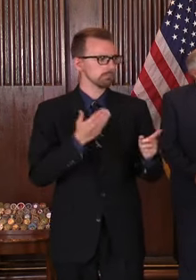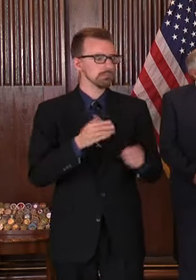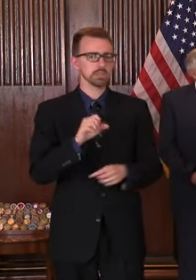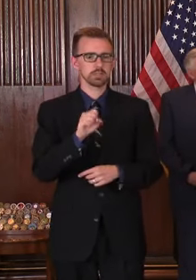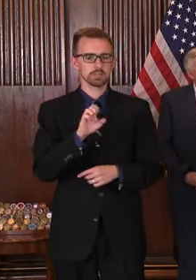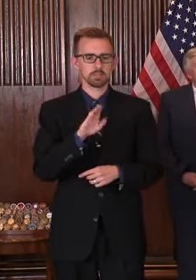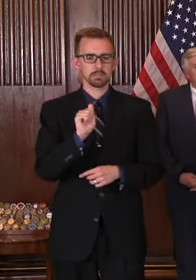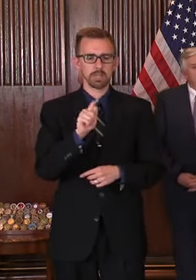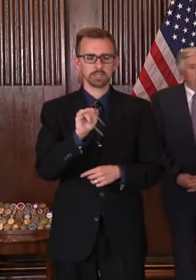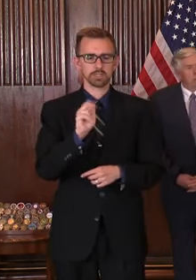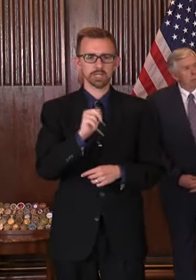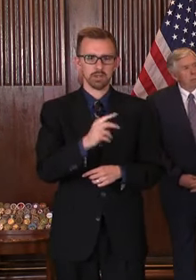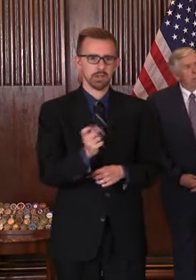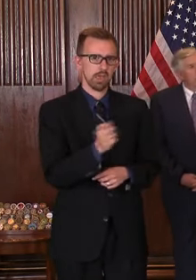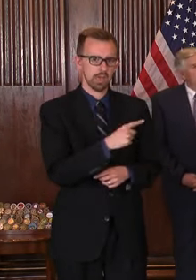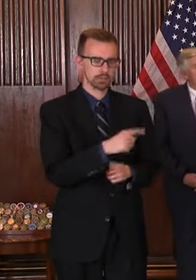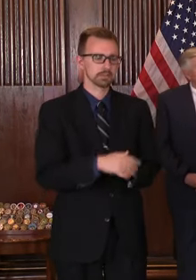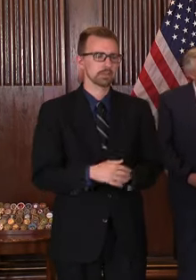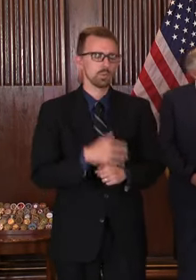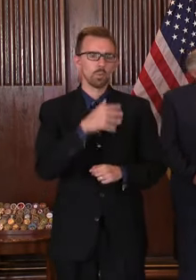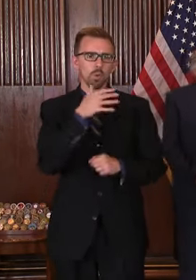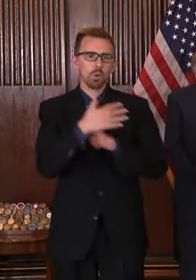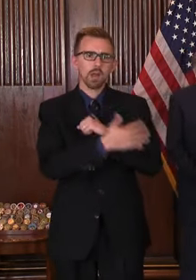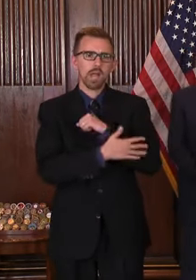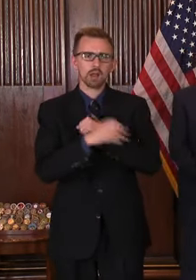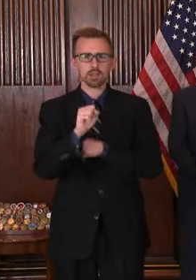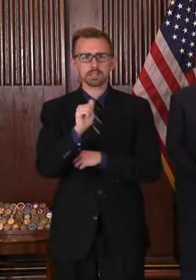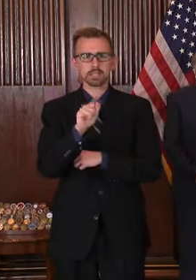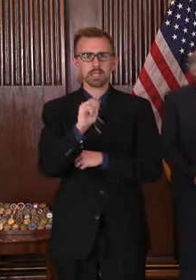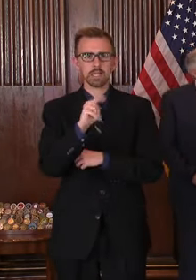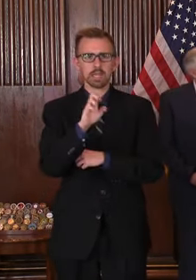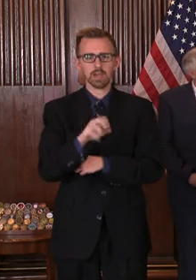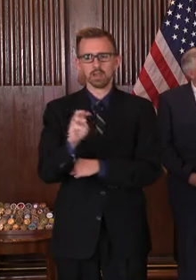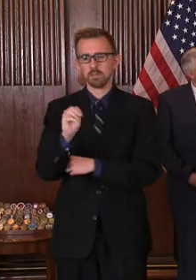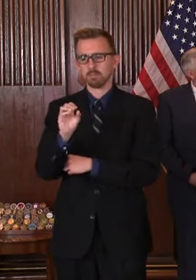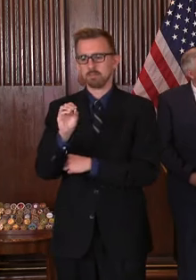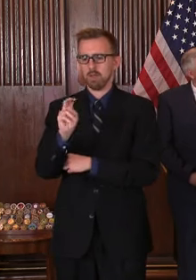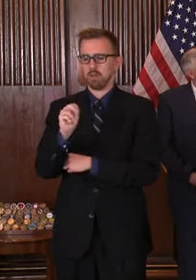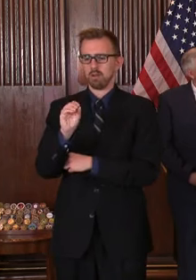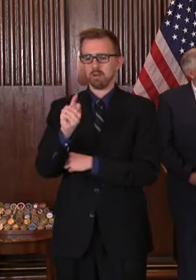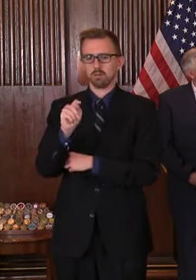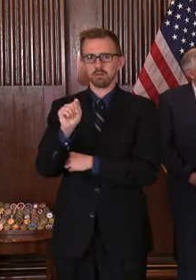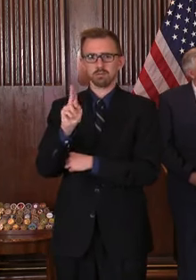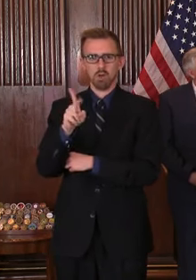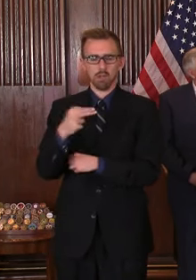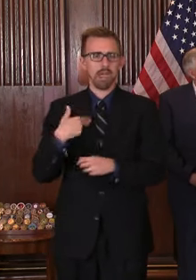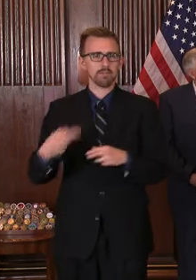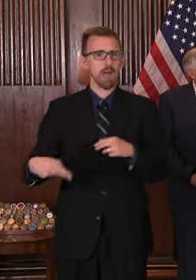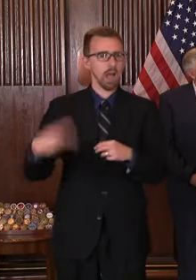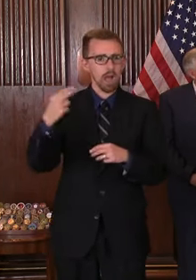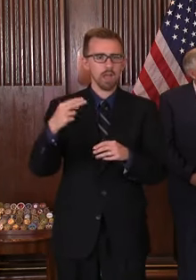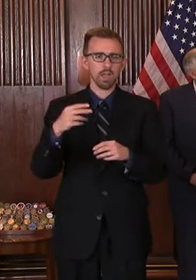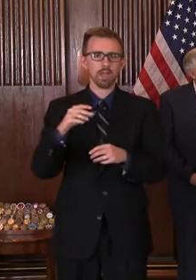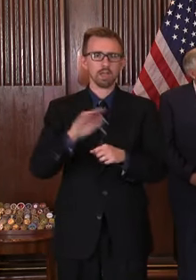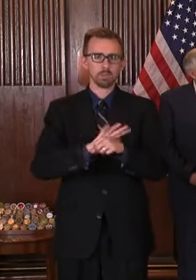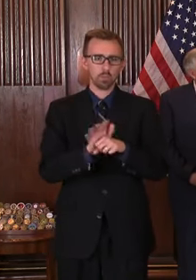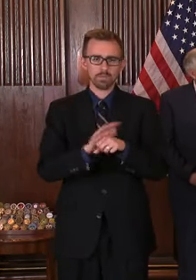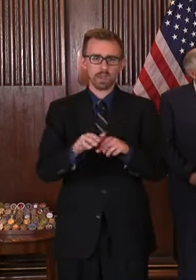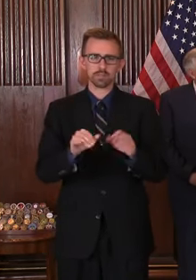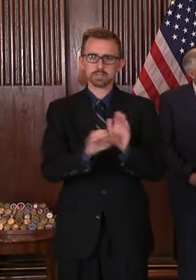Sebastian. He asked, rural counties such as Saline and Montauk now have some of the highest rates of COVID-19 cases in the